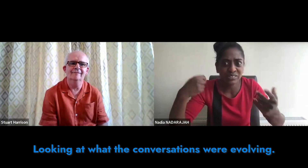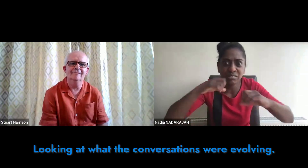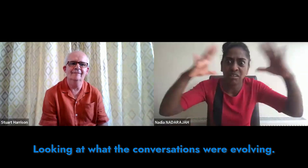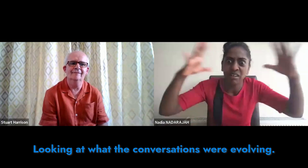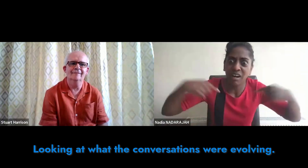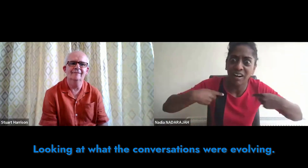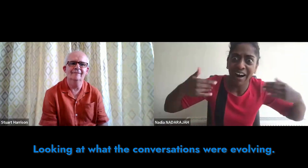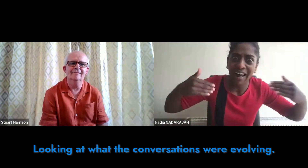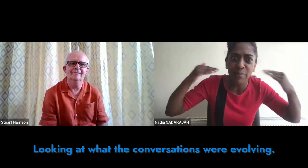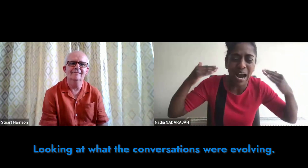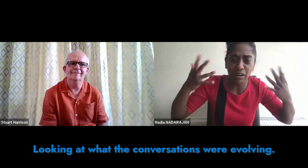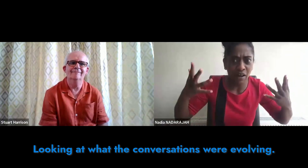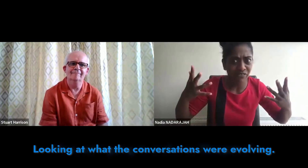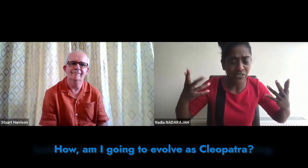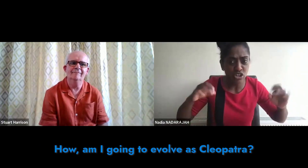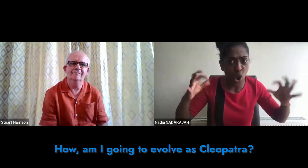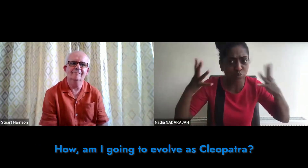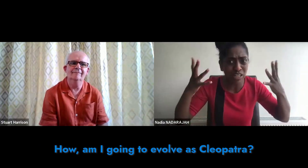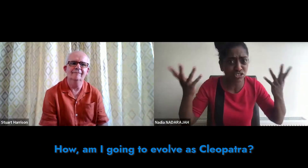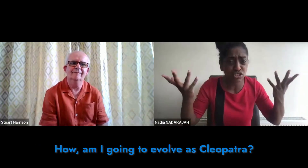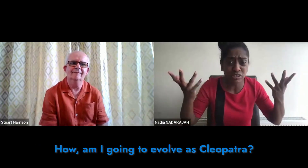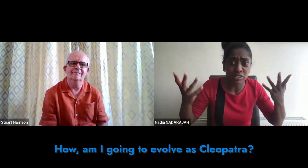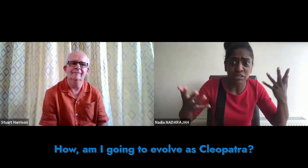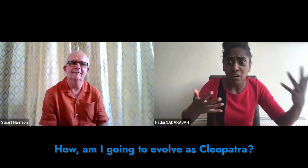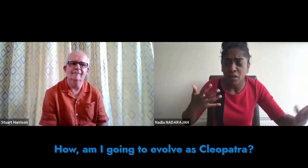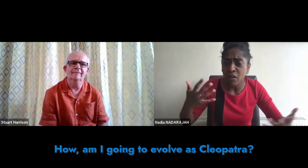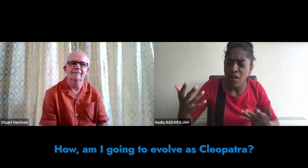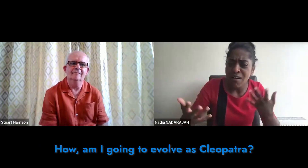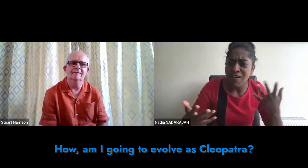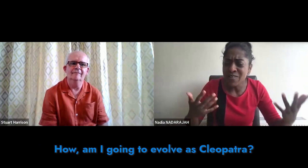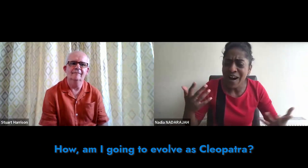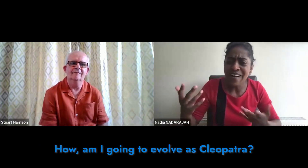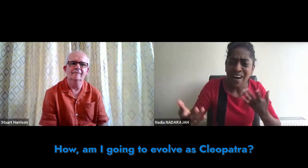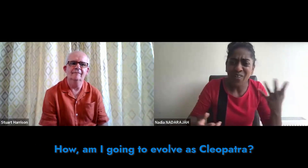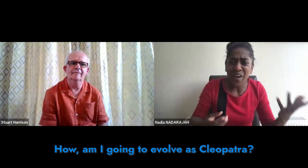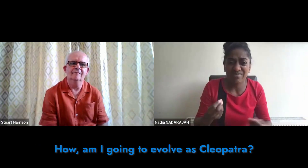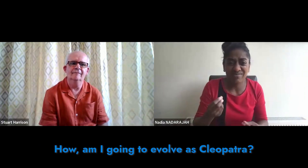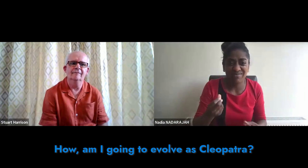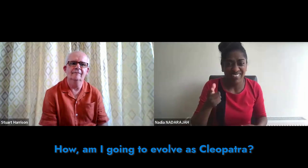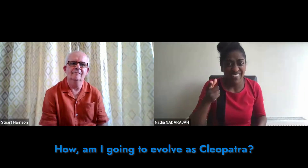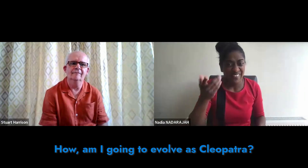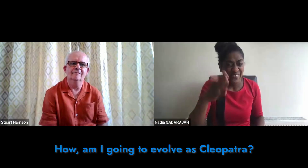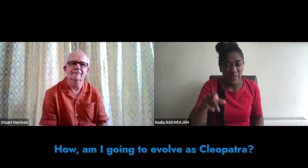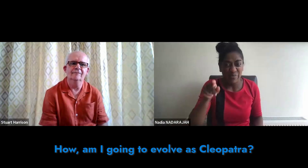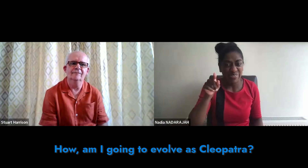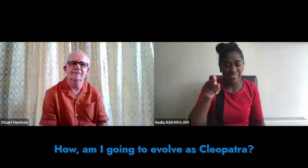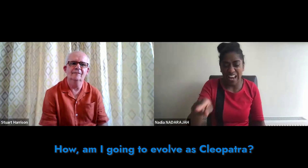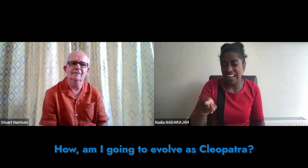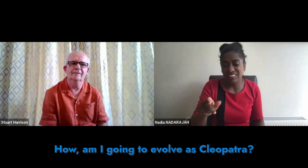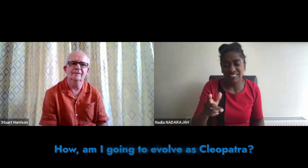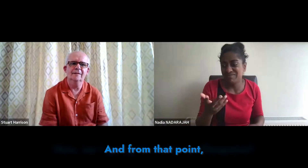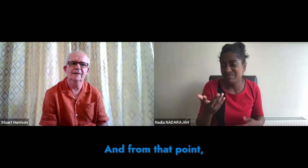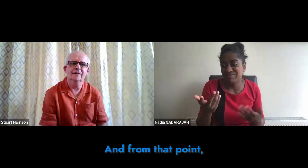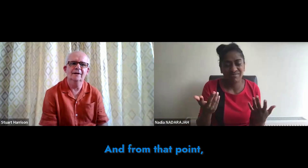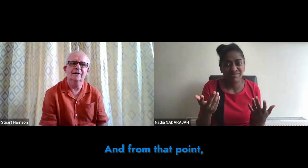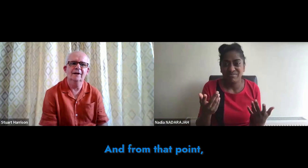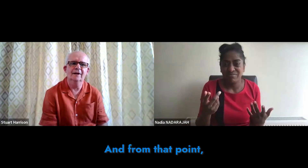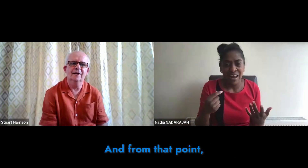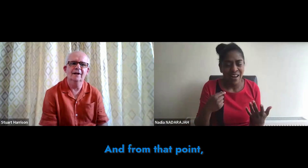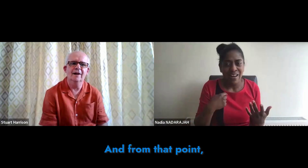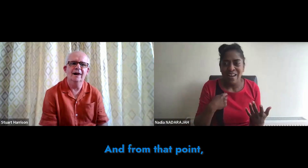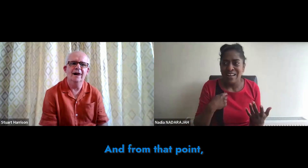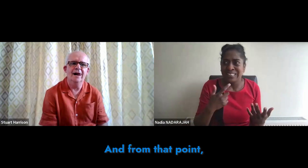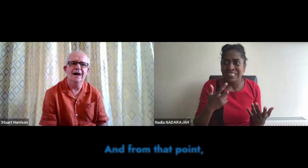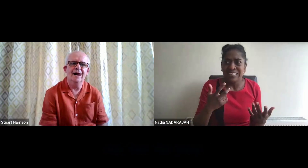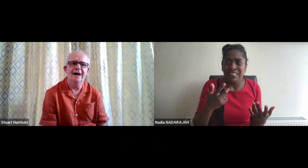what the conversations were evolving. How am I going to evolve as Cleopatra? And